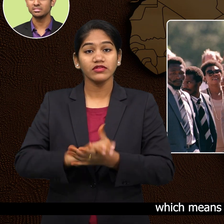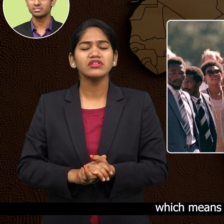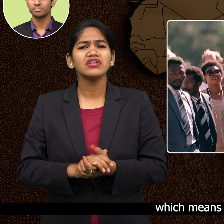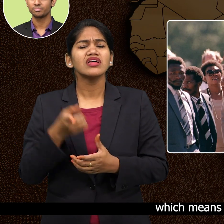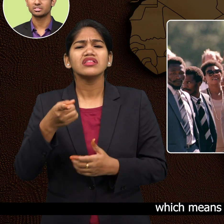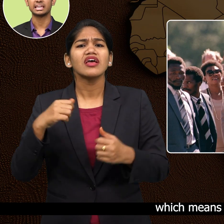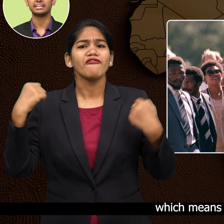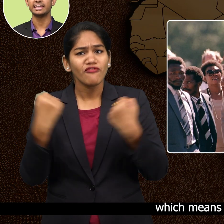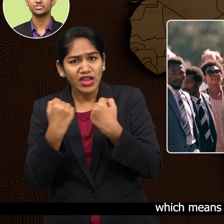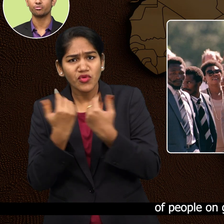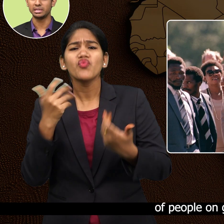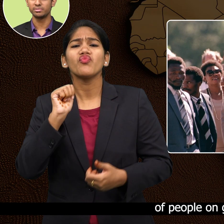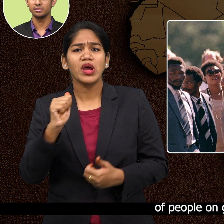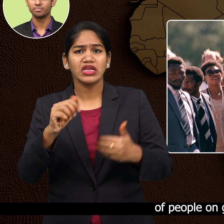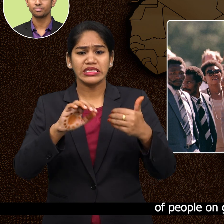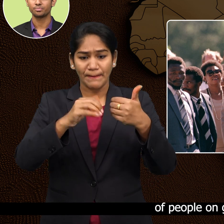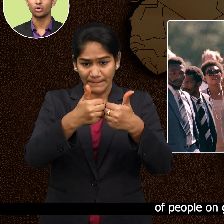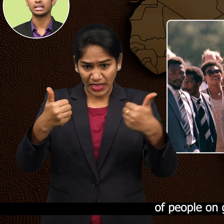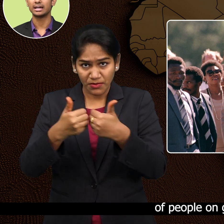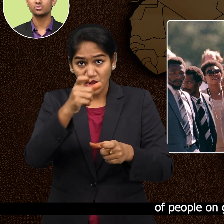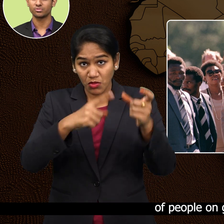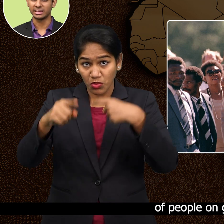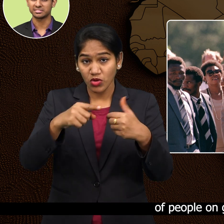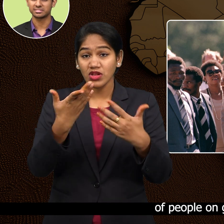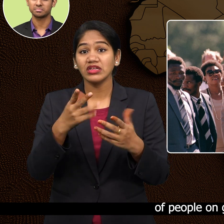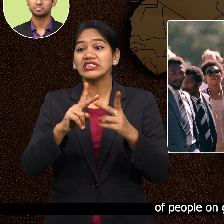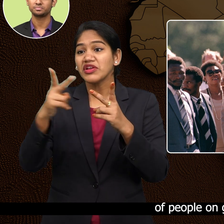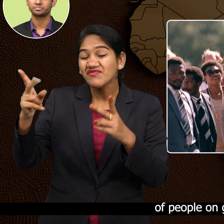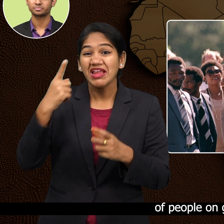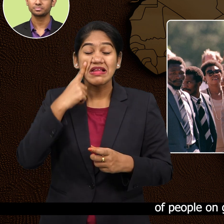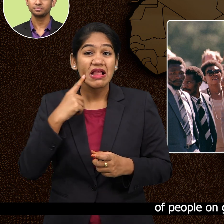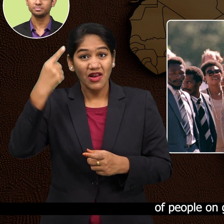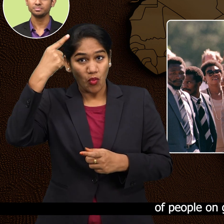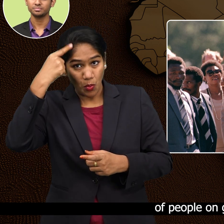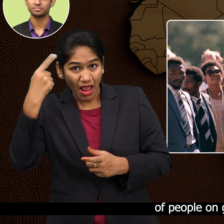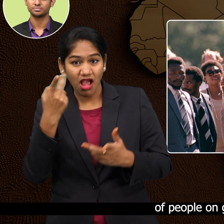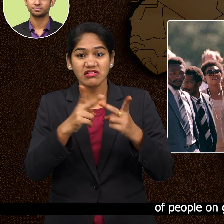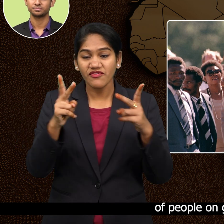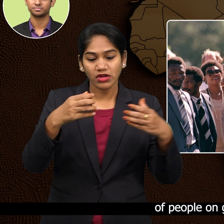which means the segregation of people on grounds of race.